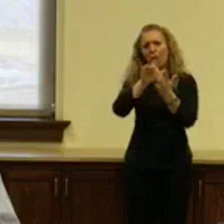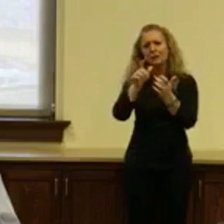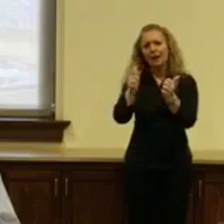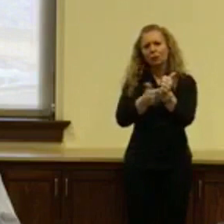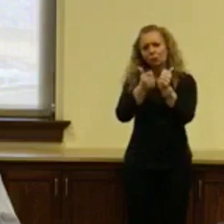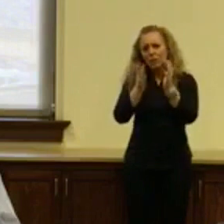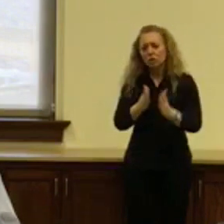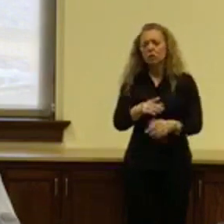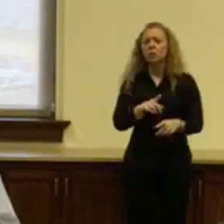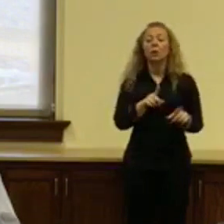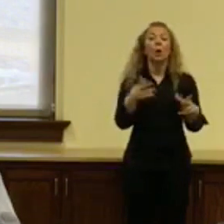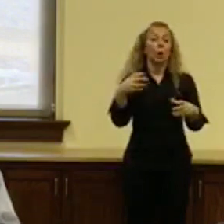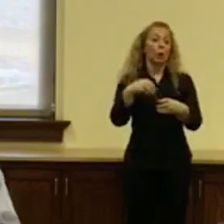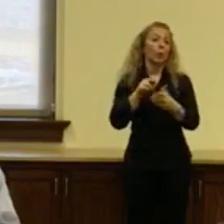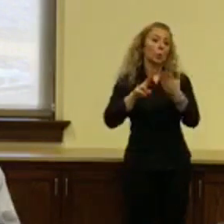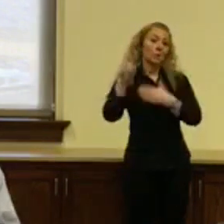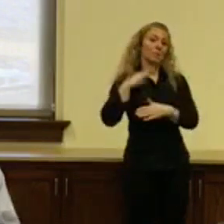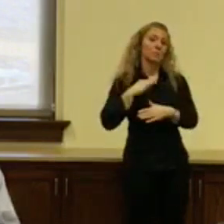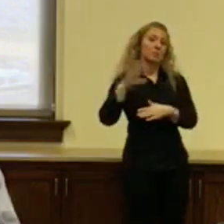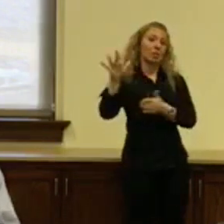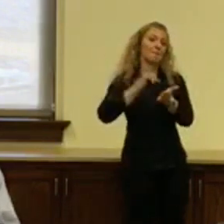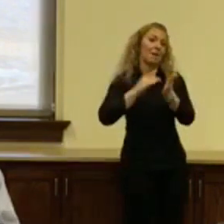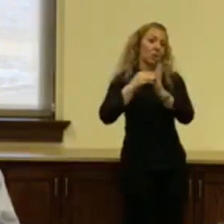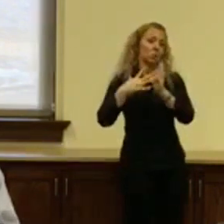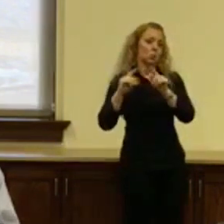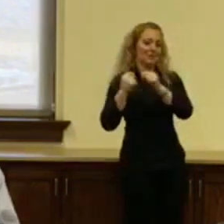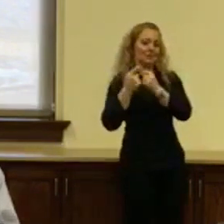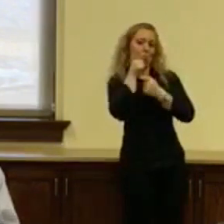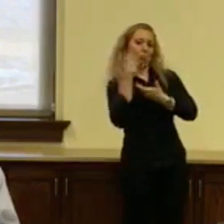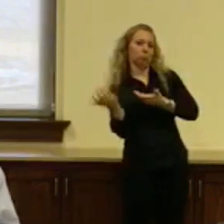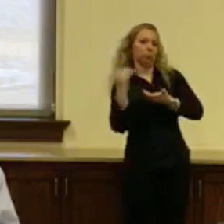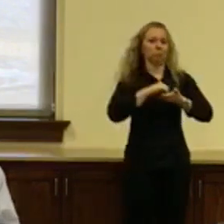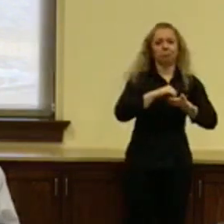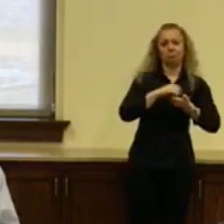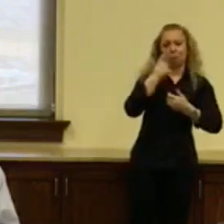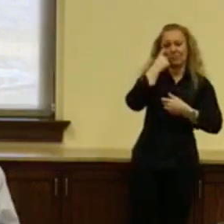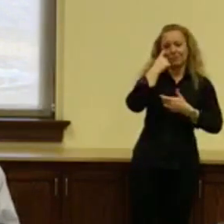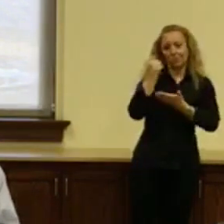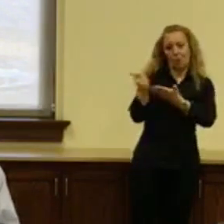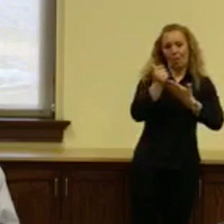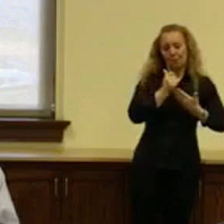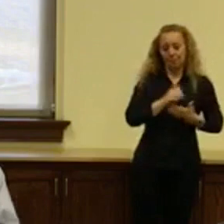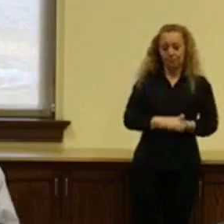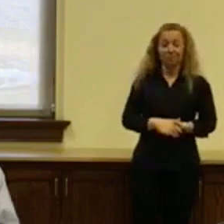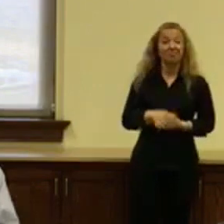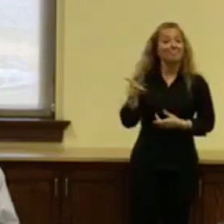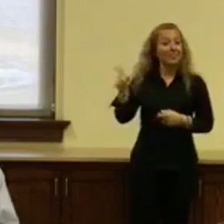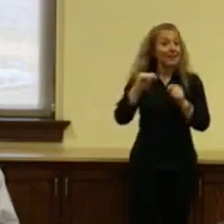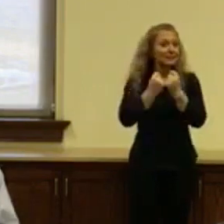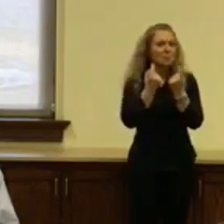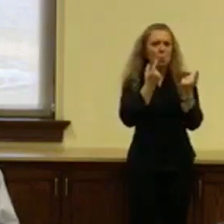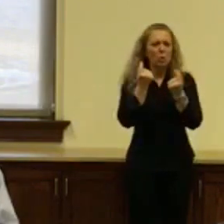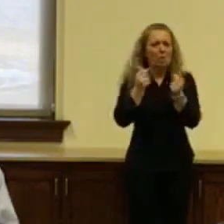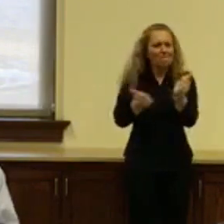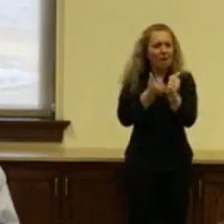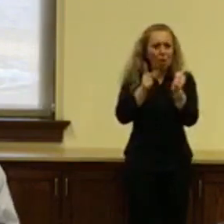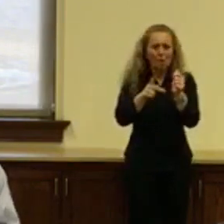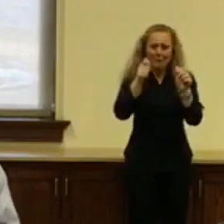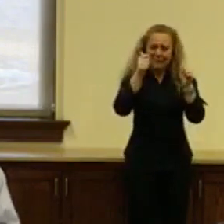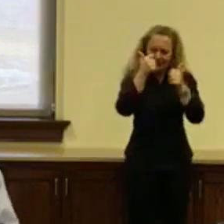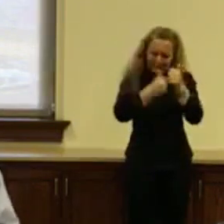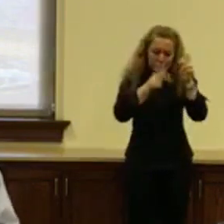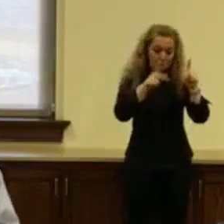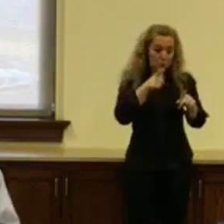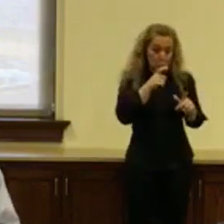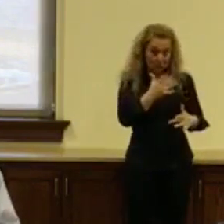who joined us recently to help out. This team has worked on following up on each case and their contacts who may have